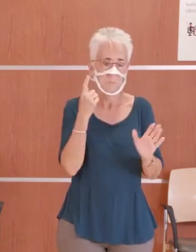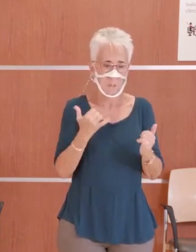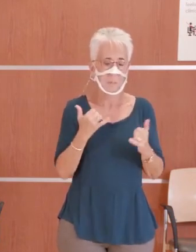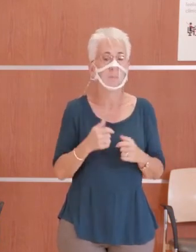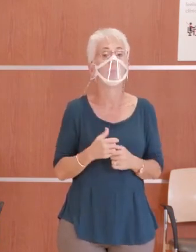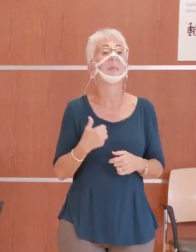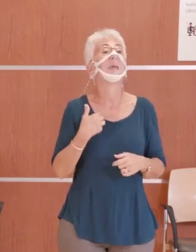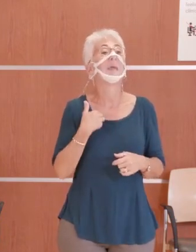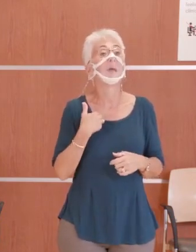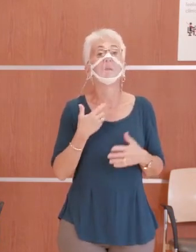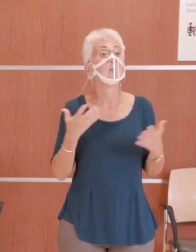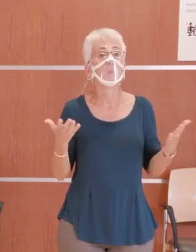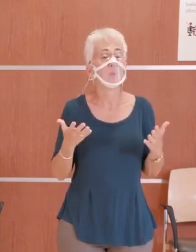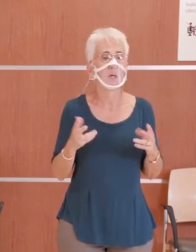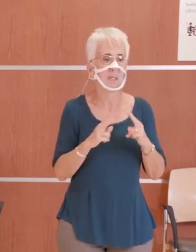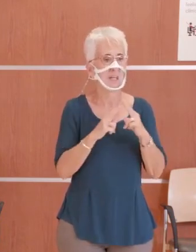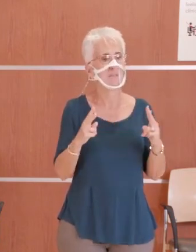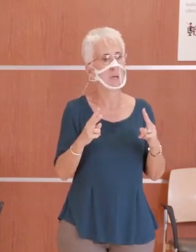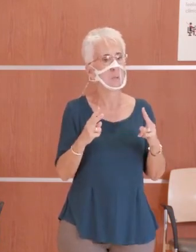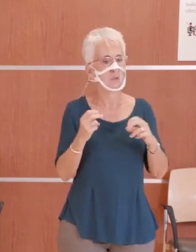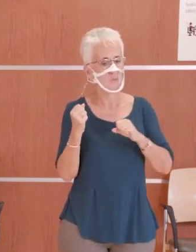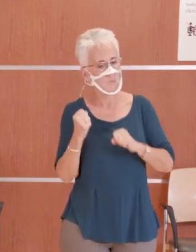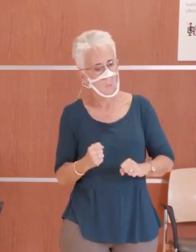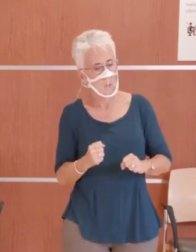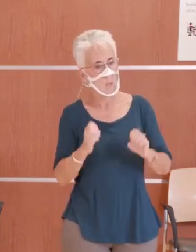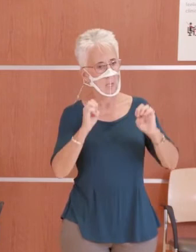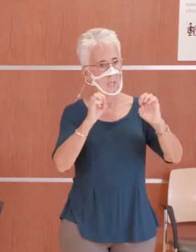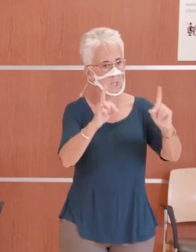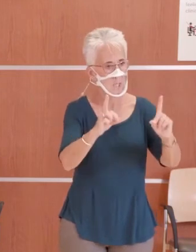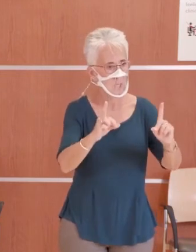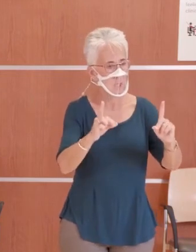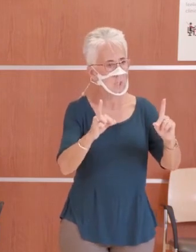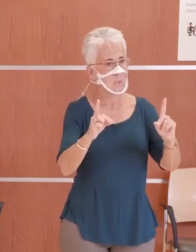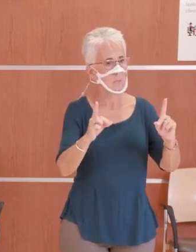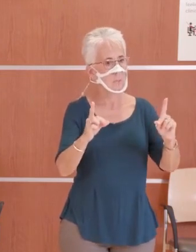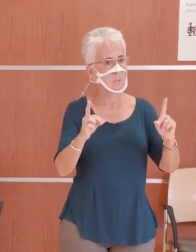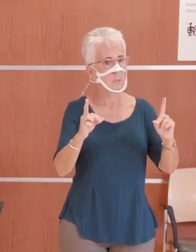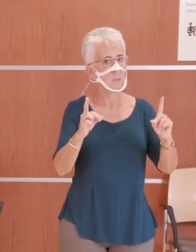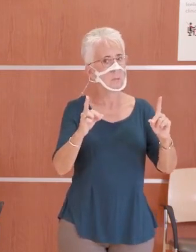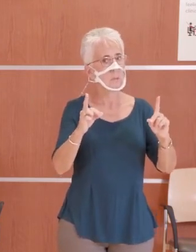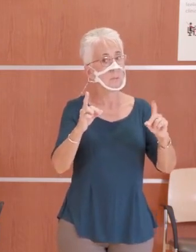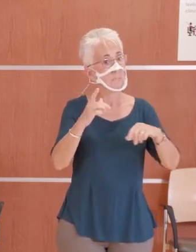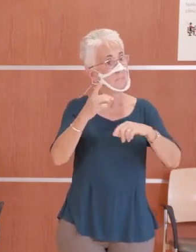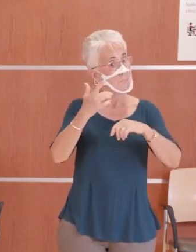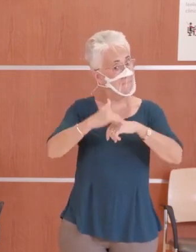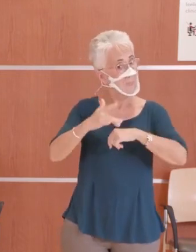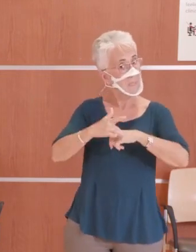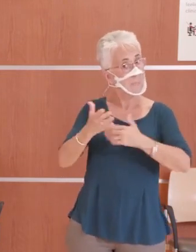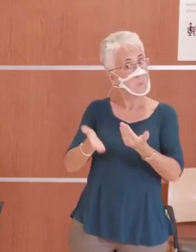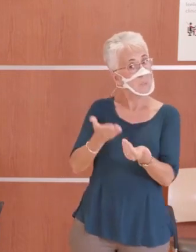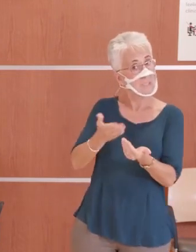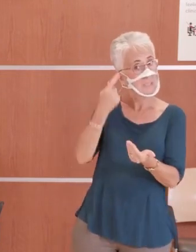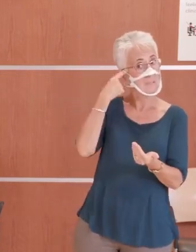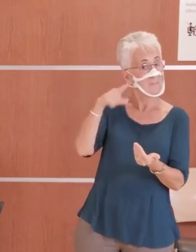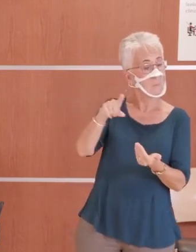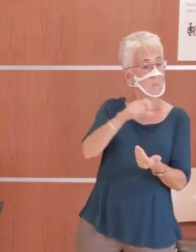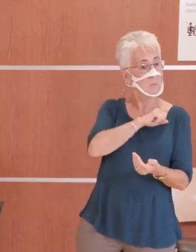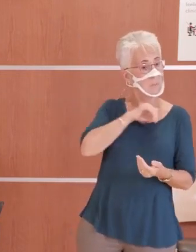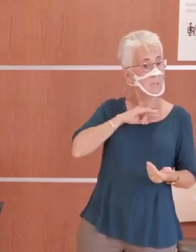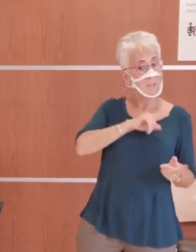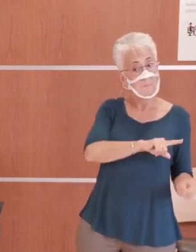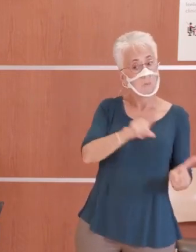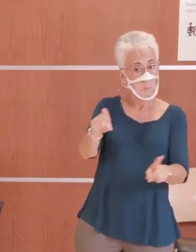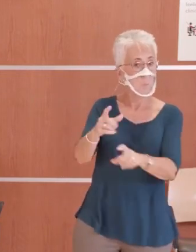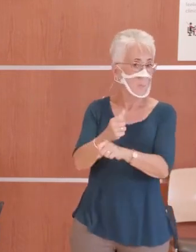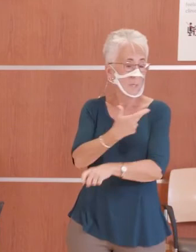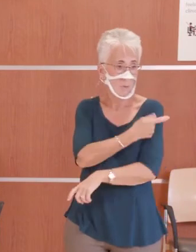have is an aggressive educational and convenience availability approach to getting people